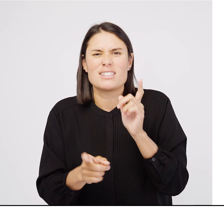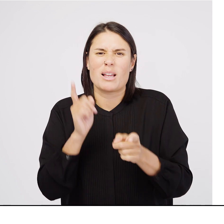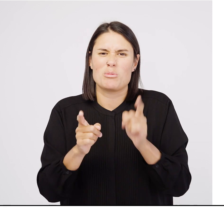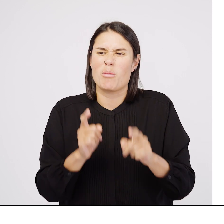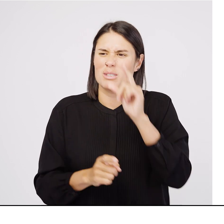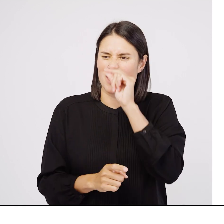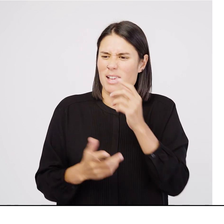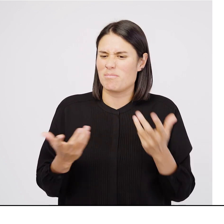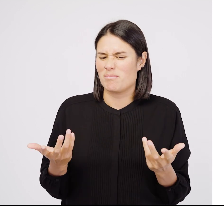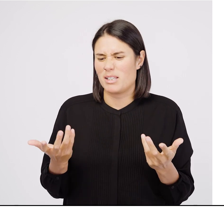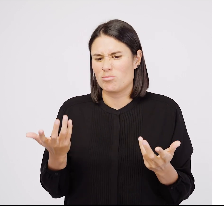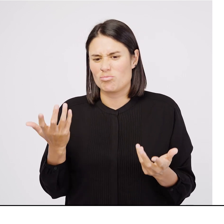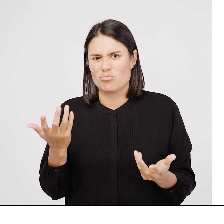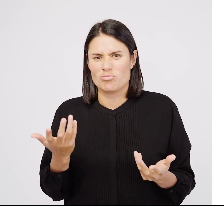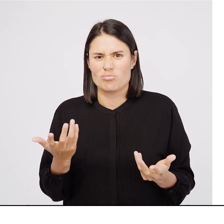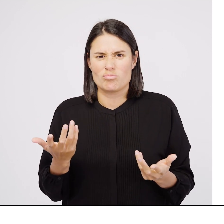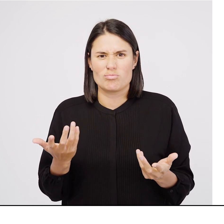be